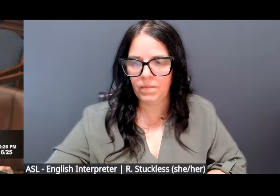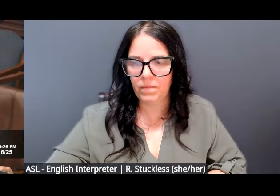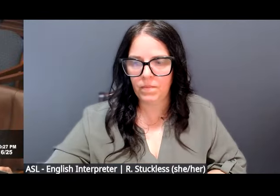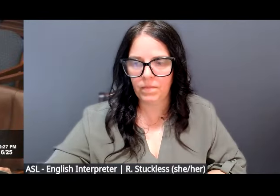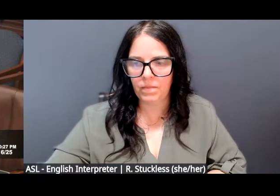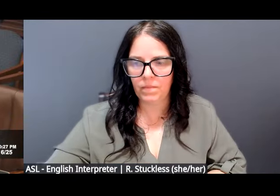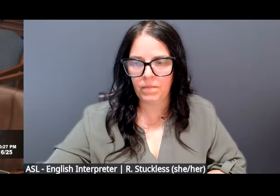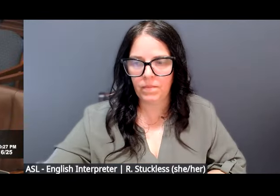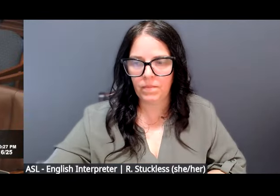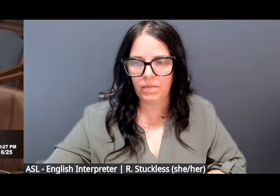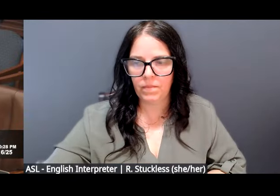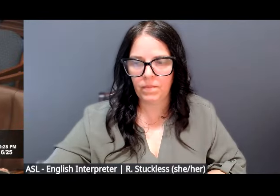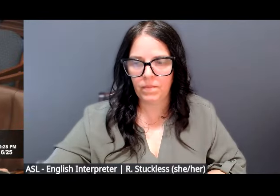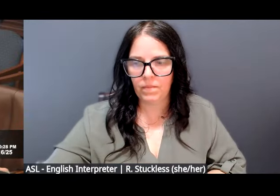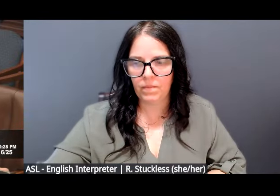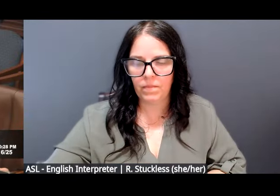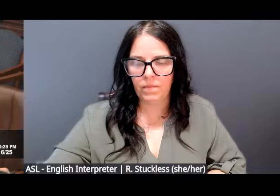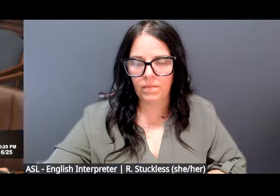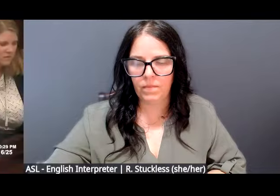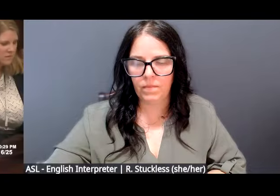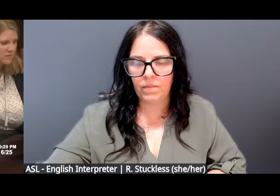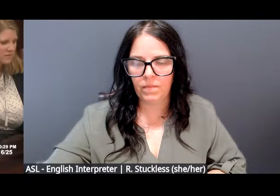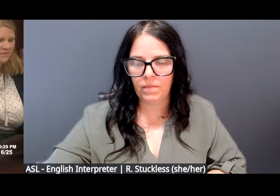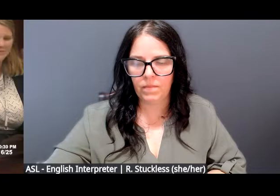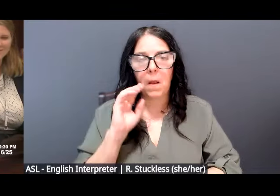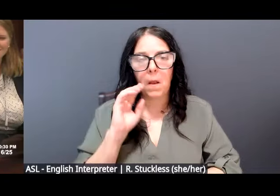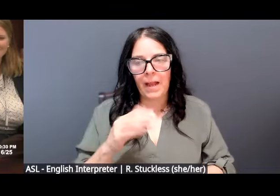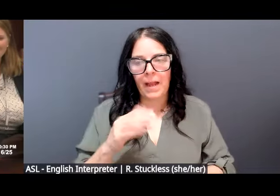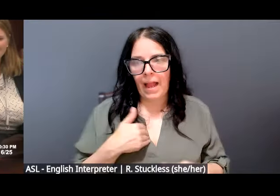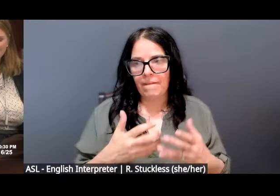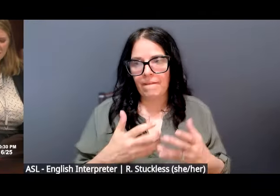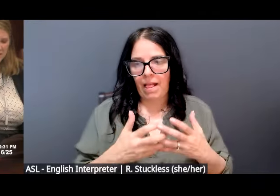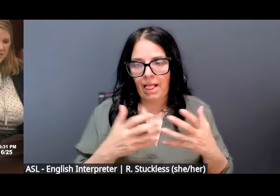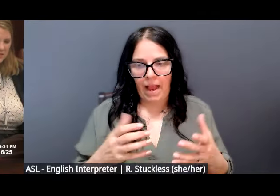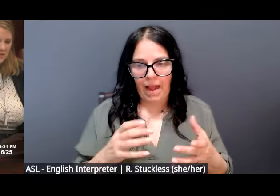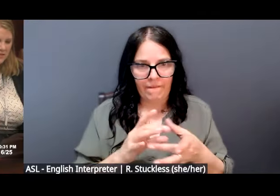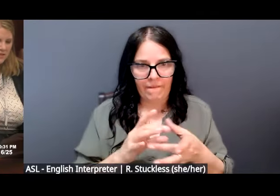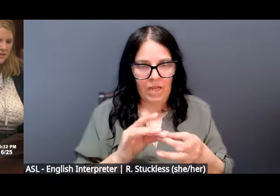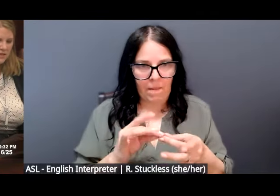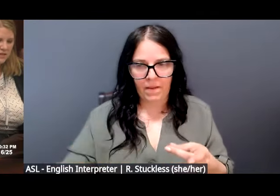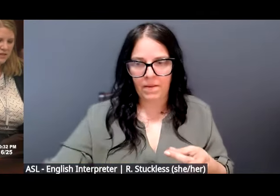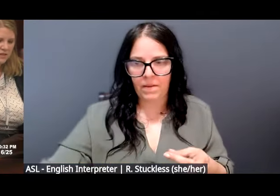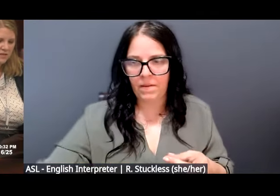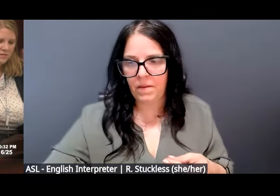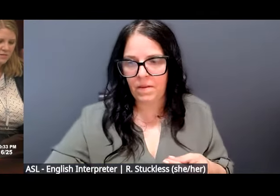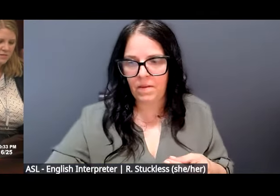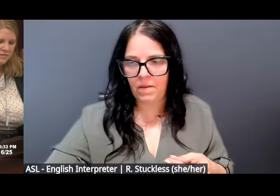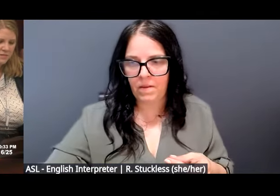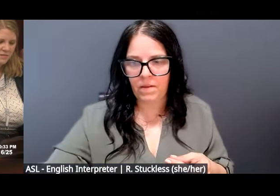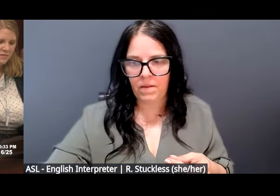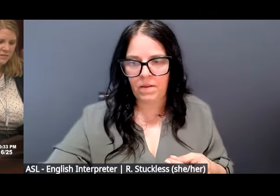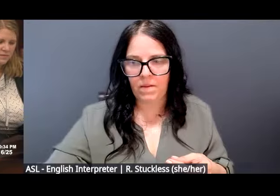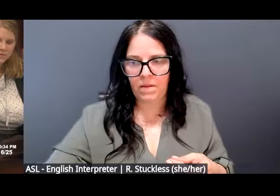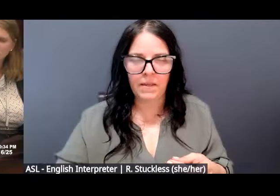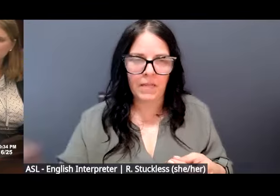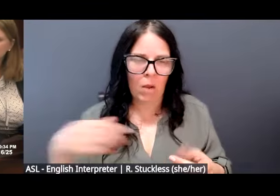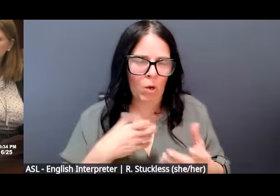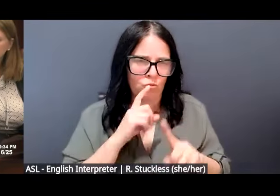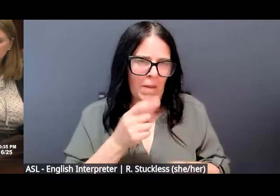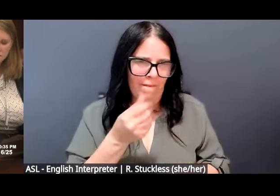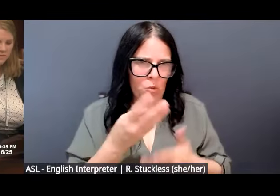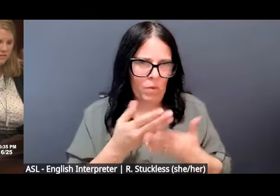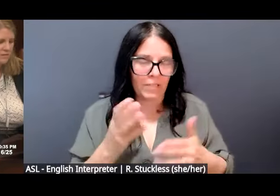it's yours. All right, so there's obviously a lot of comment, so I do want to respond to several things. So first, I want to clarify